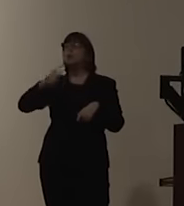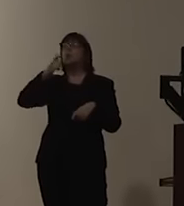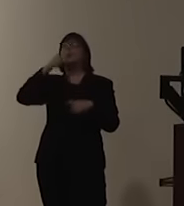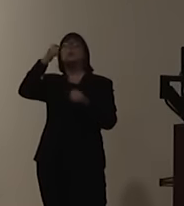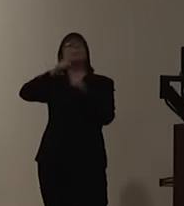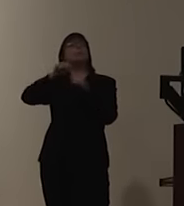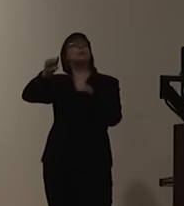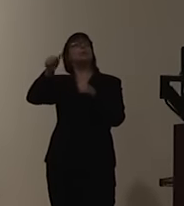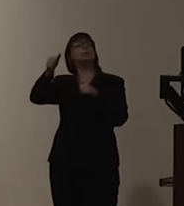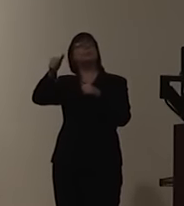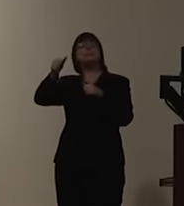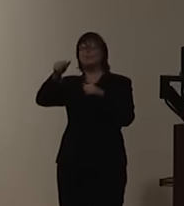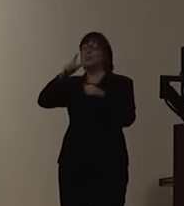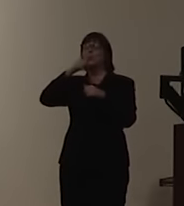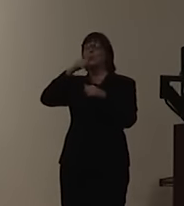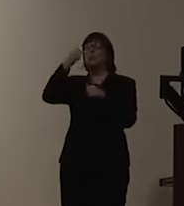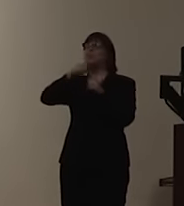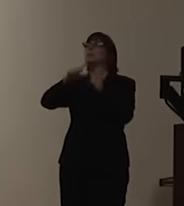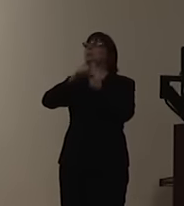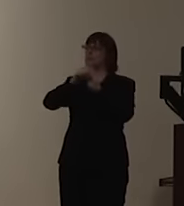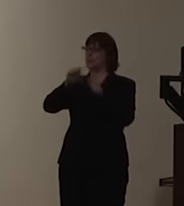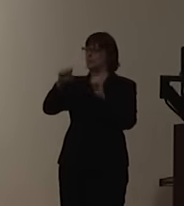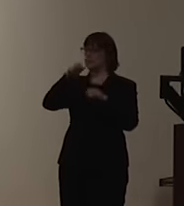anybody can tell me what they were.